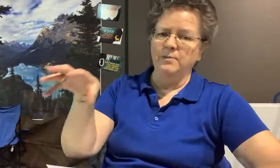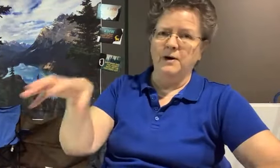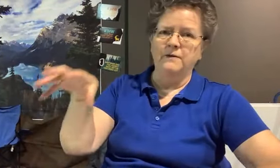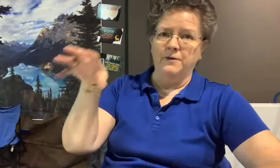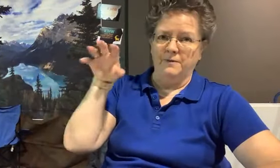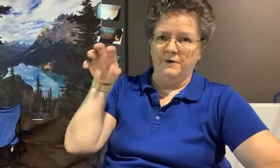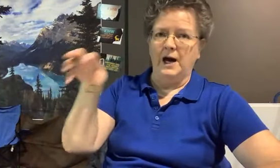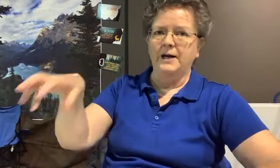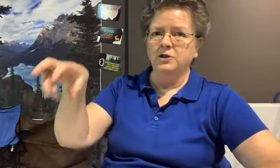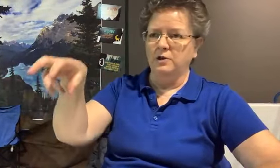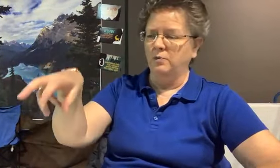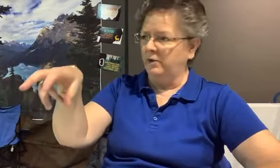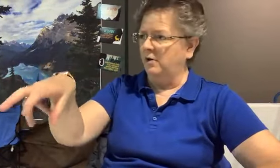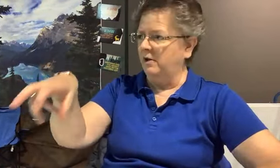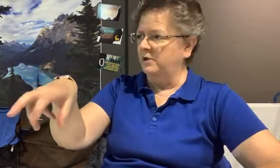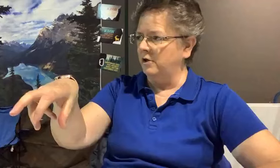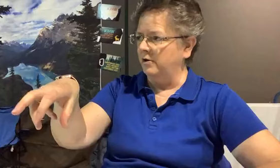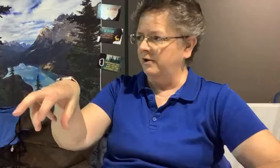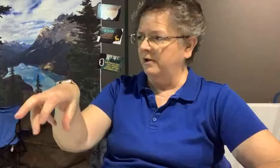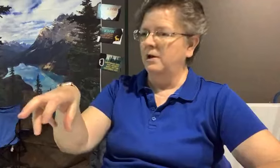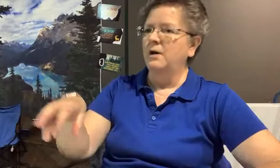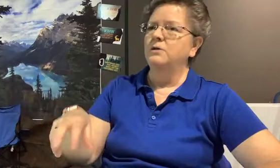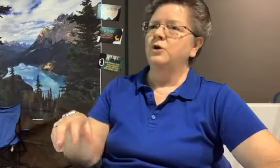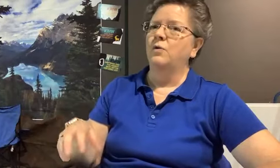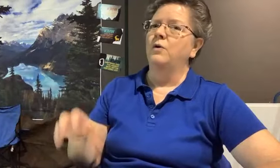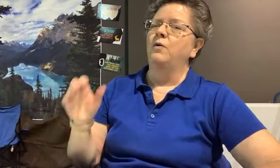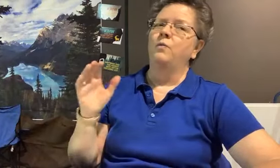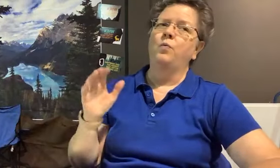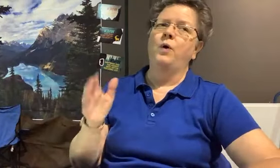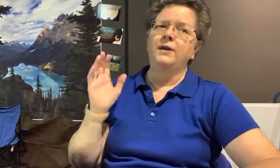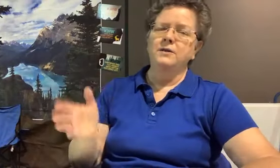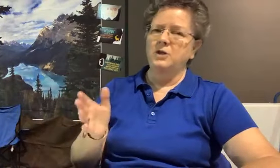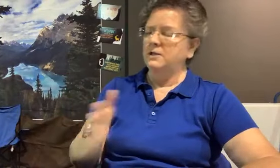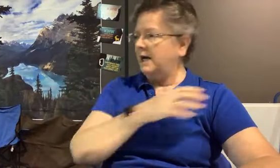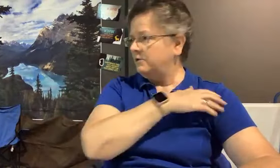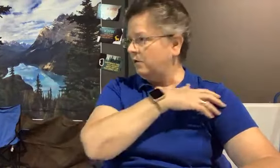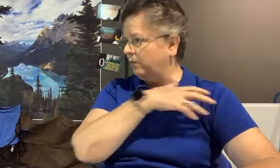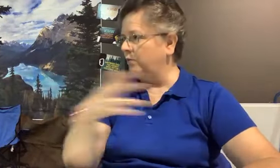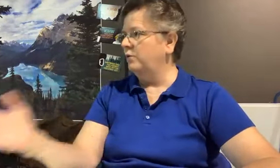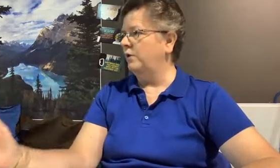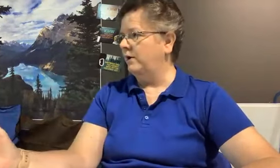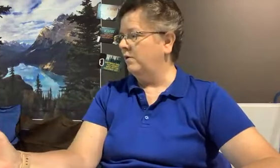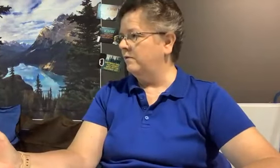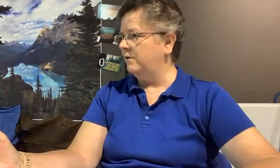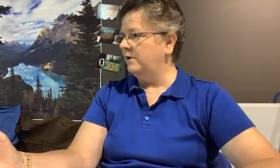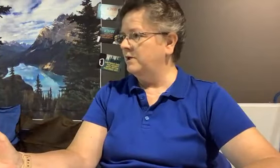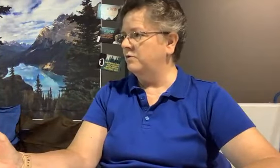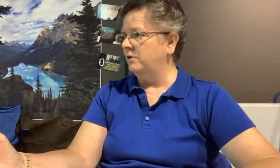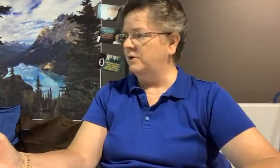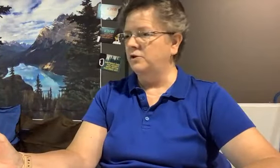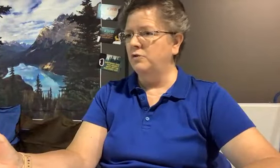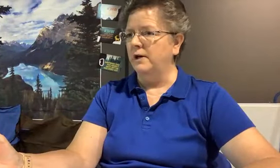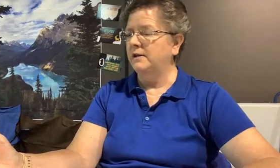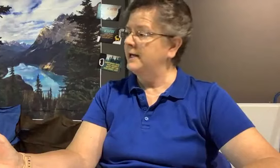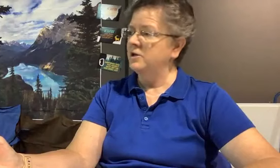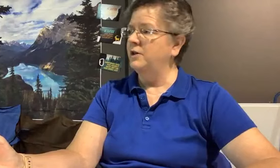of the God actually ruling on this earth. So when the Gentiles are ruling over Israel and Judah, that's called